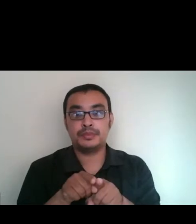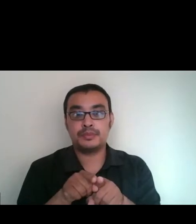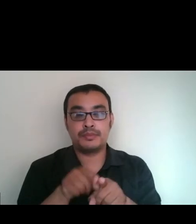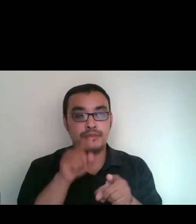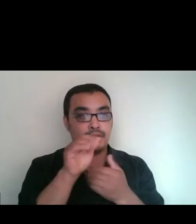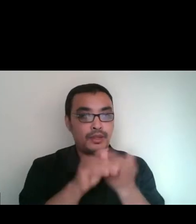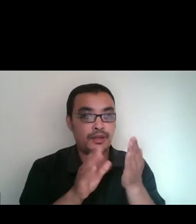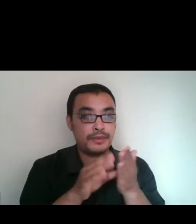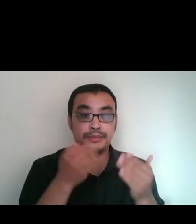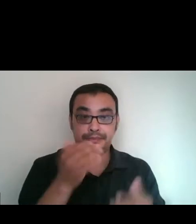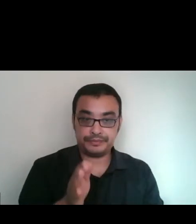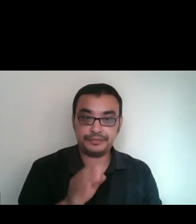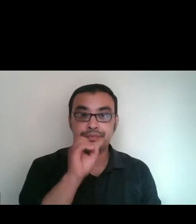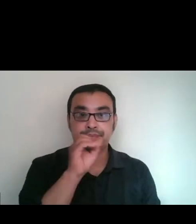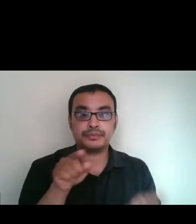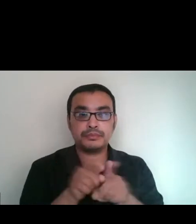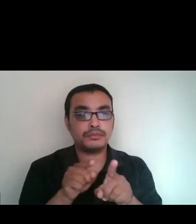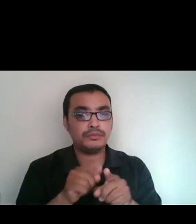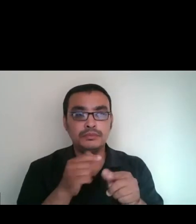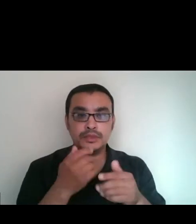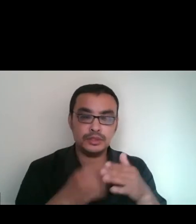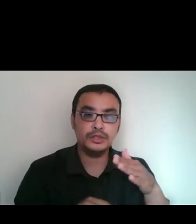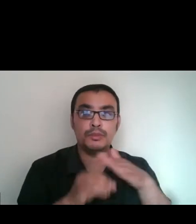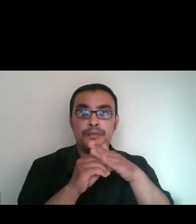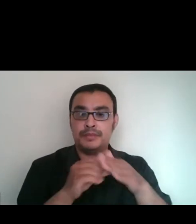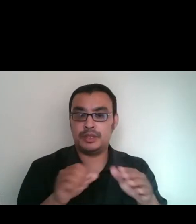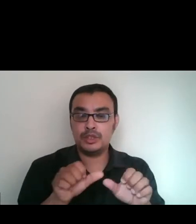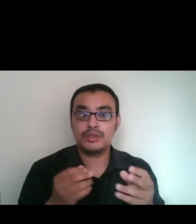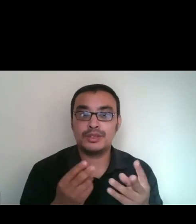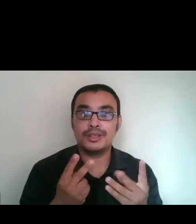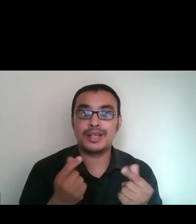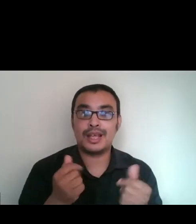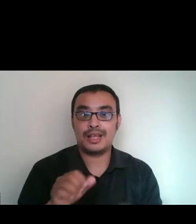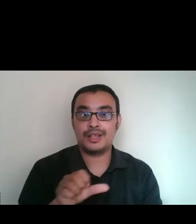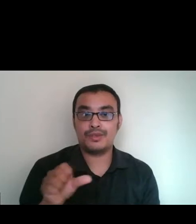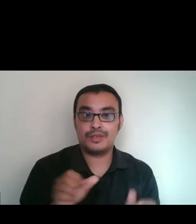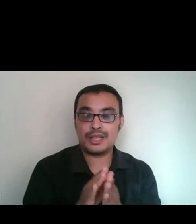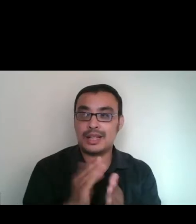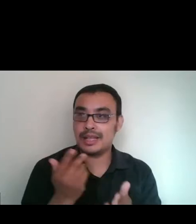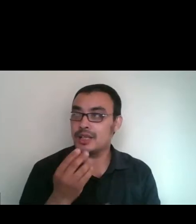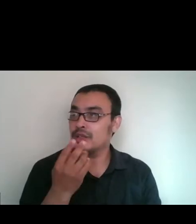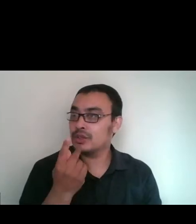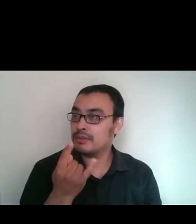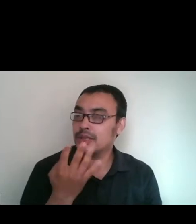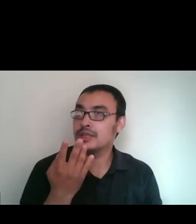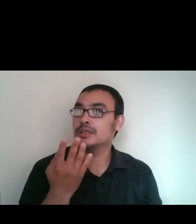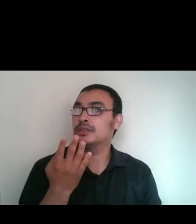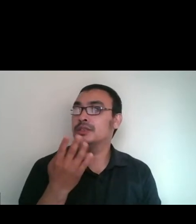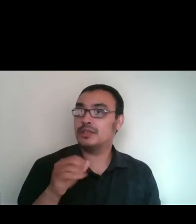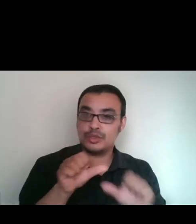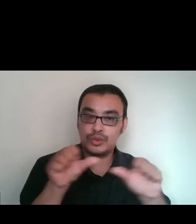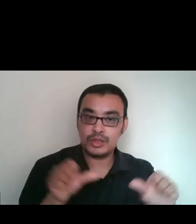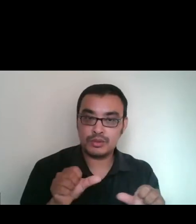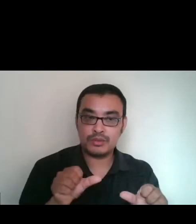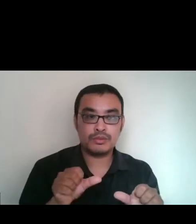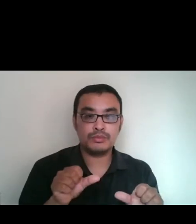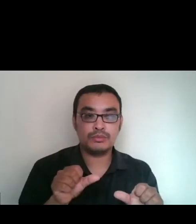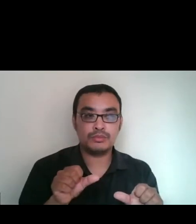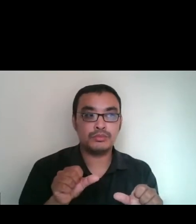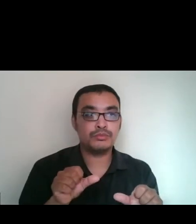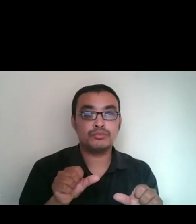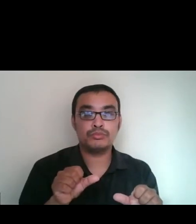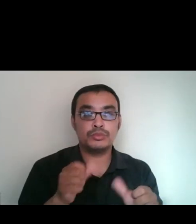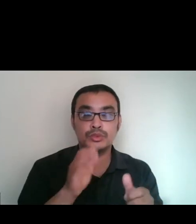that, but needs to focus like on a population of the indigenous community or pastoralists, on their land availability or in the